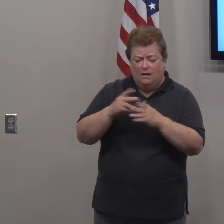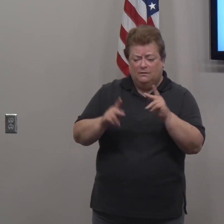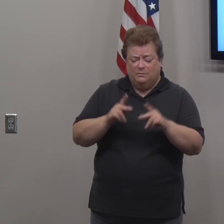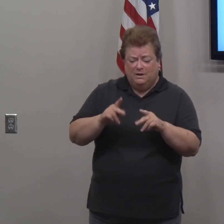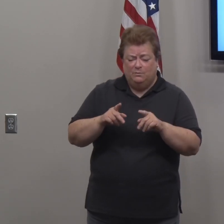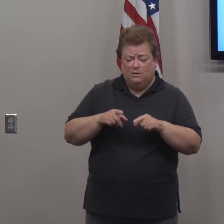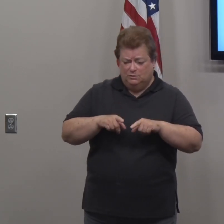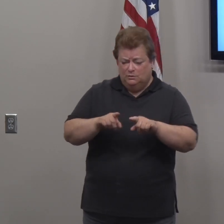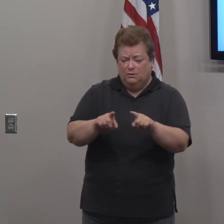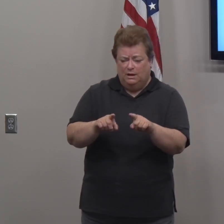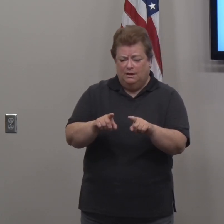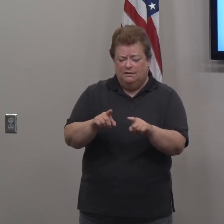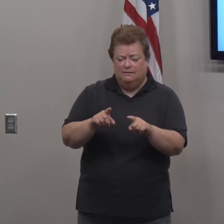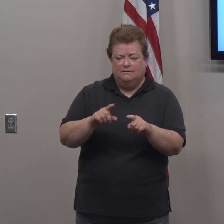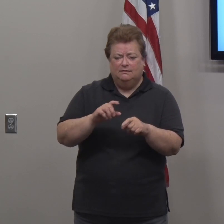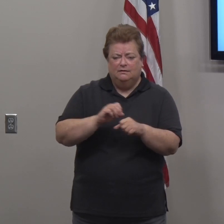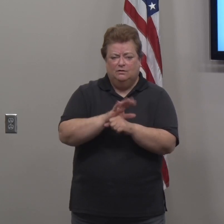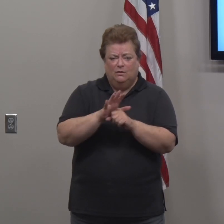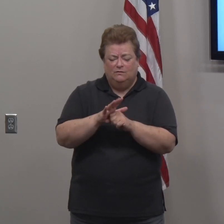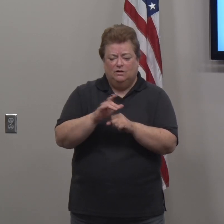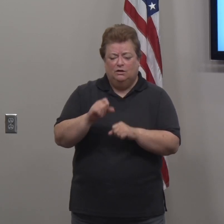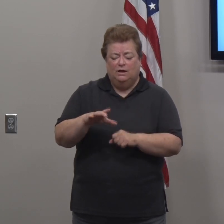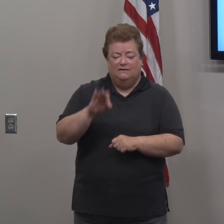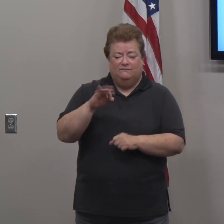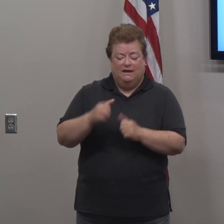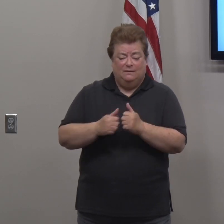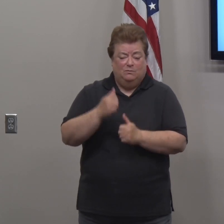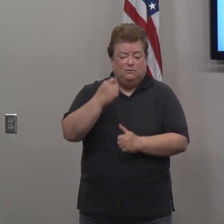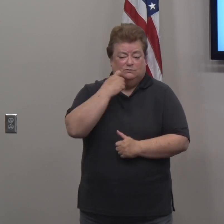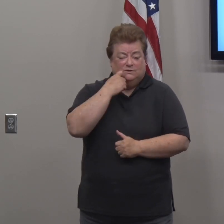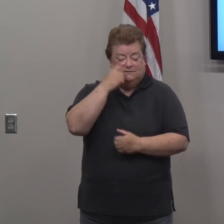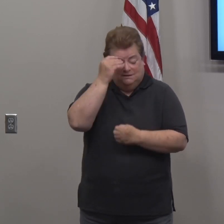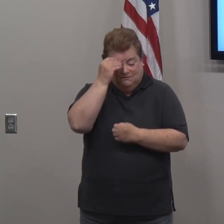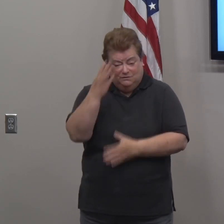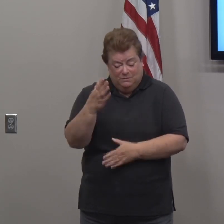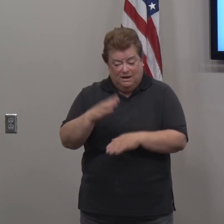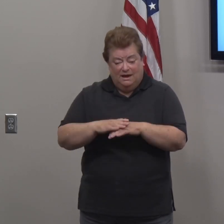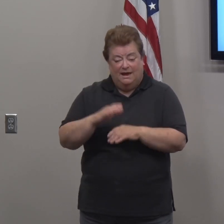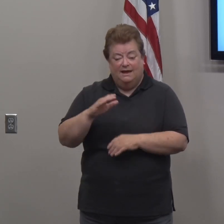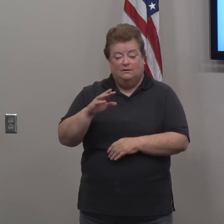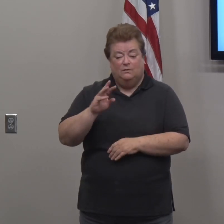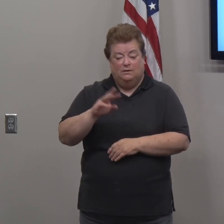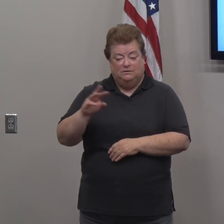we want to remind you, of course, that you can find the latest information at our website,